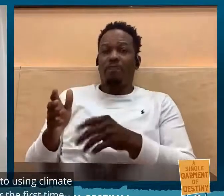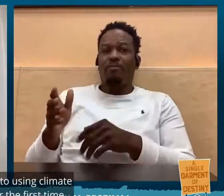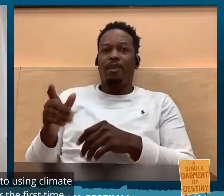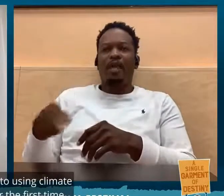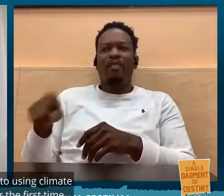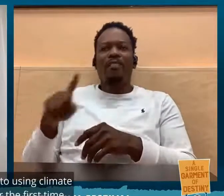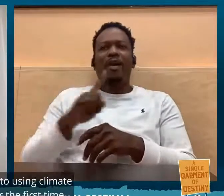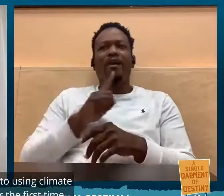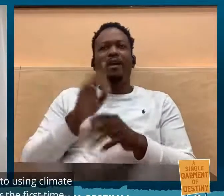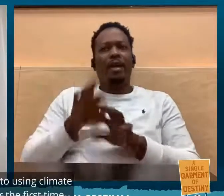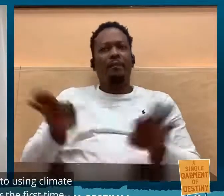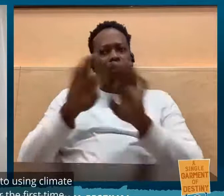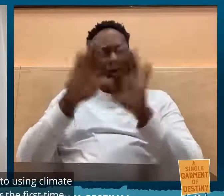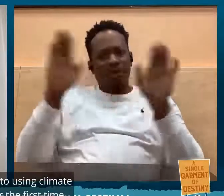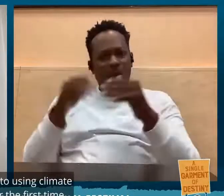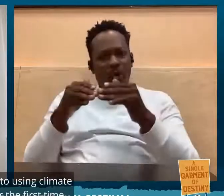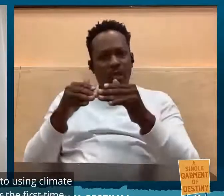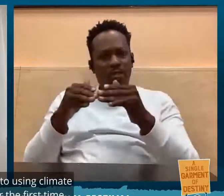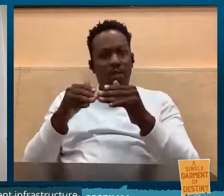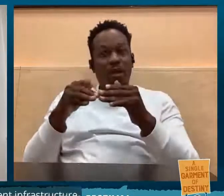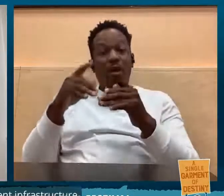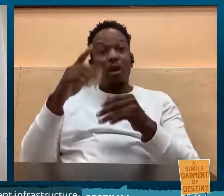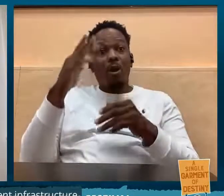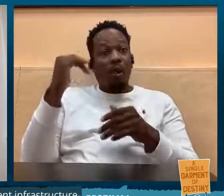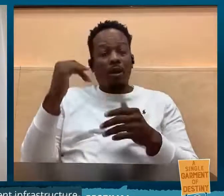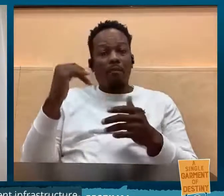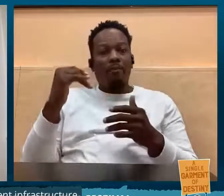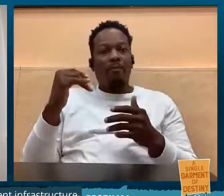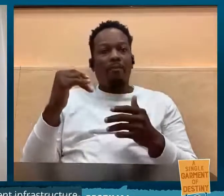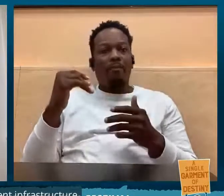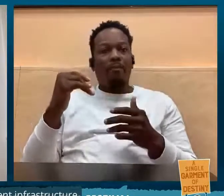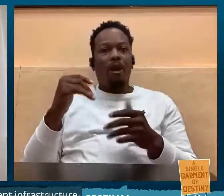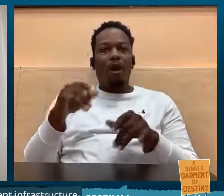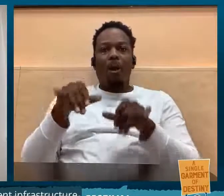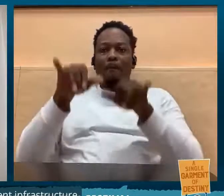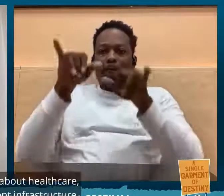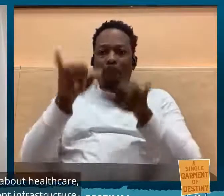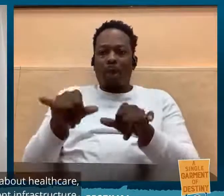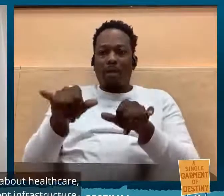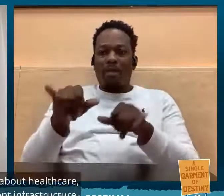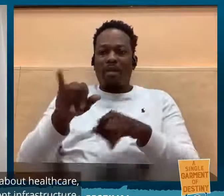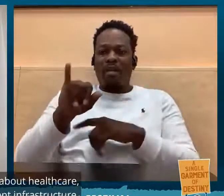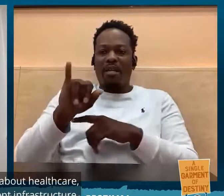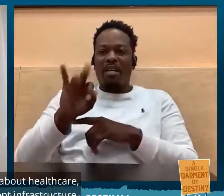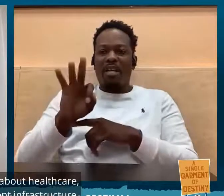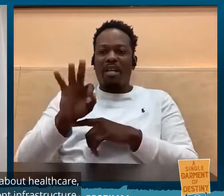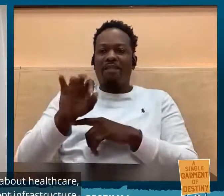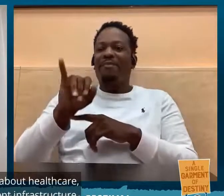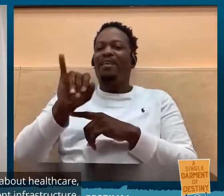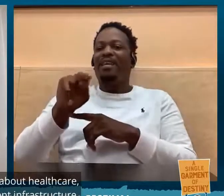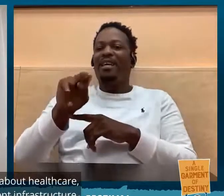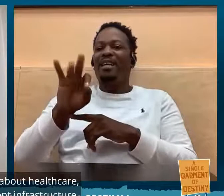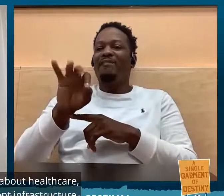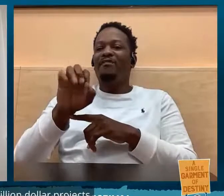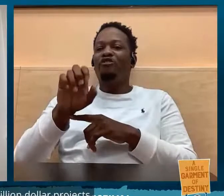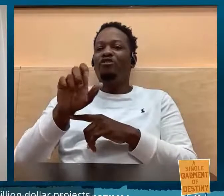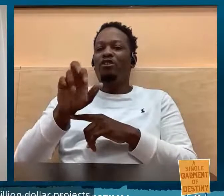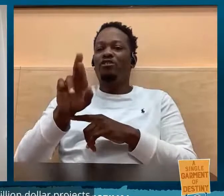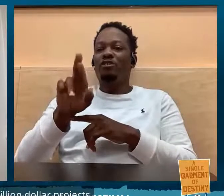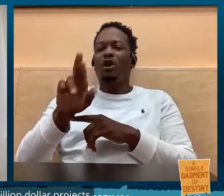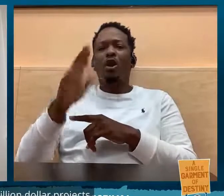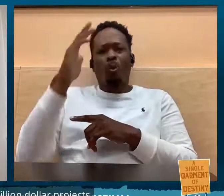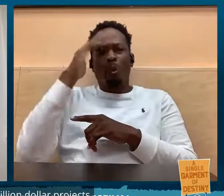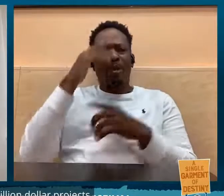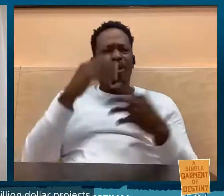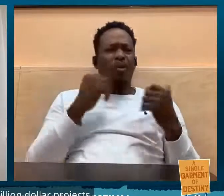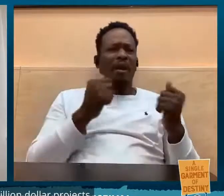to using climate change for the first time, was permitting and infrastructure. We all know about healthcare, but permitting and infrastructure, the